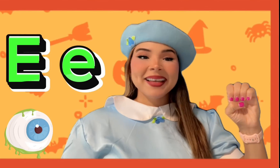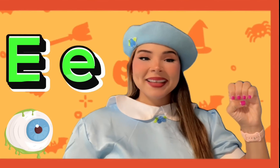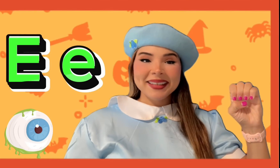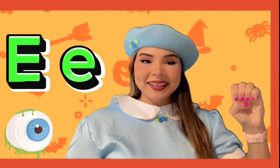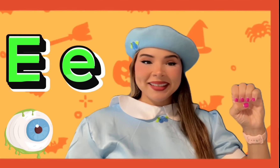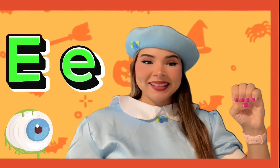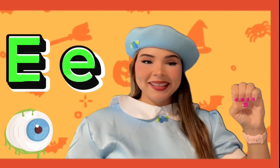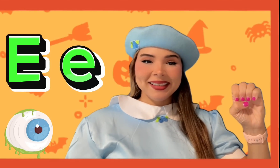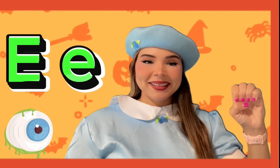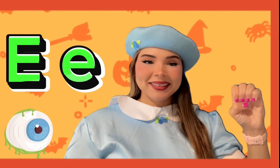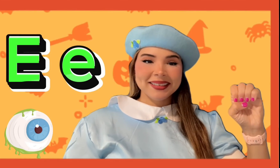E,